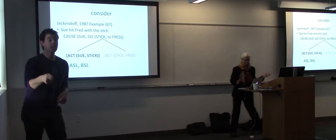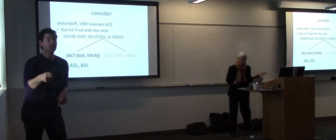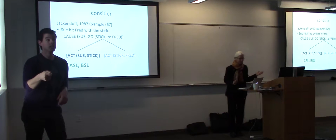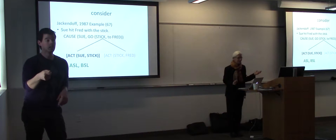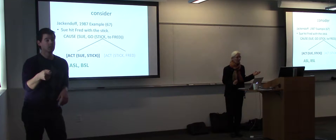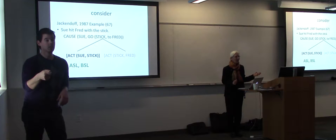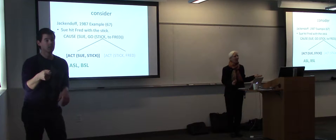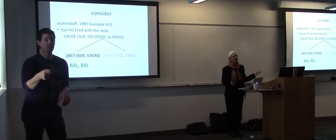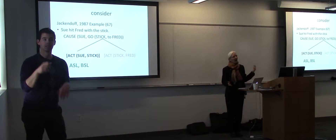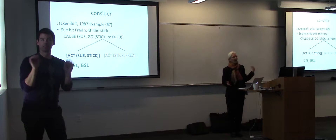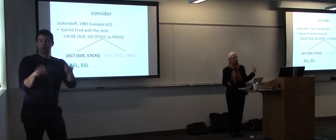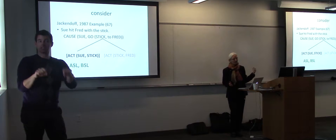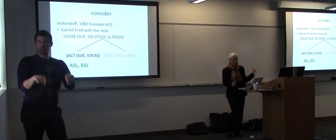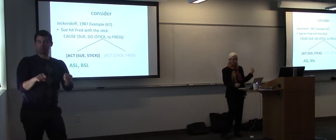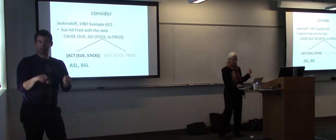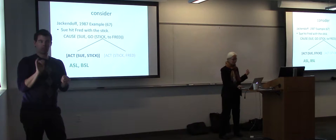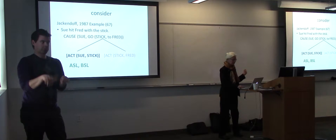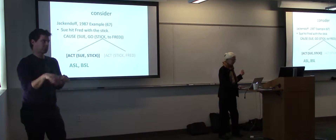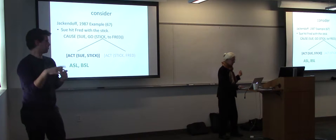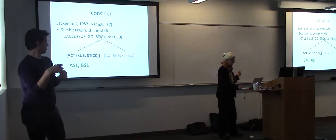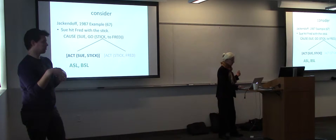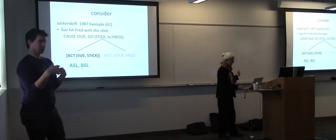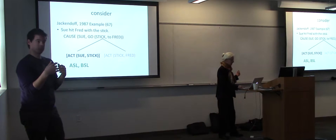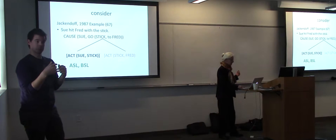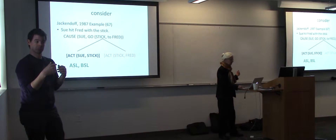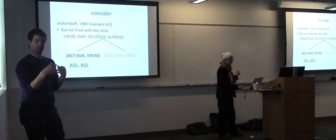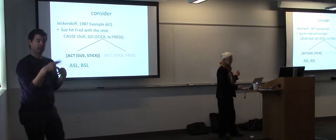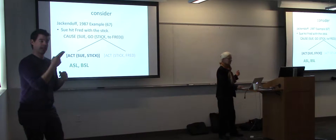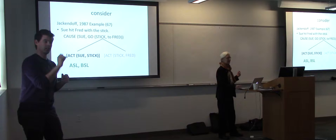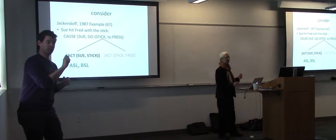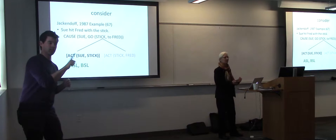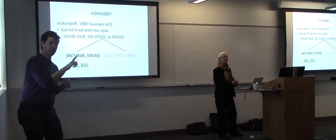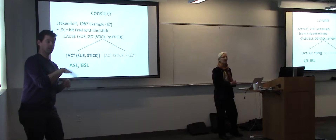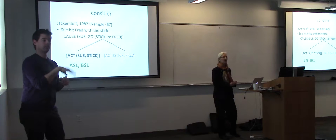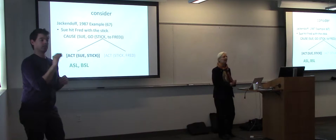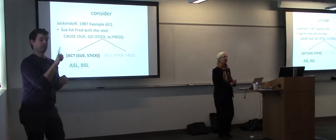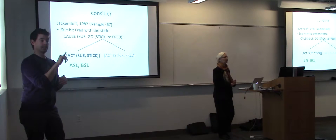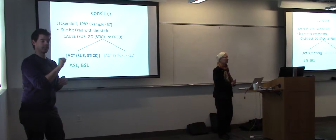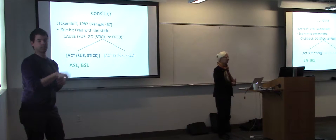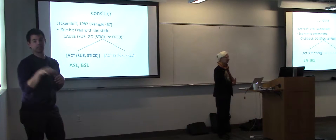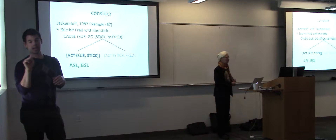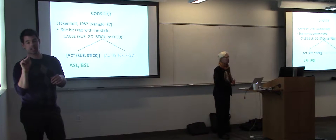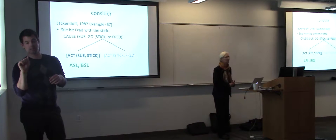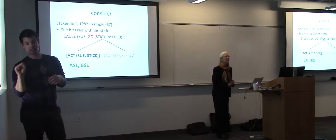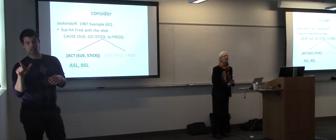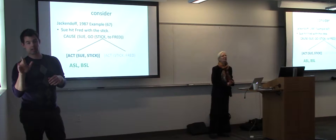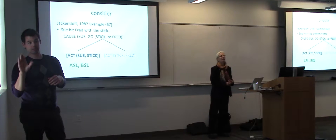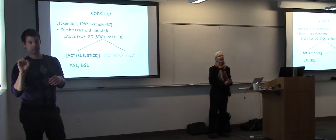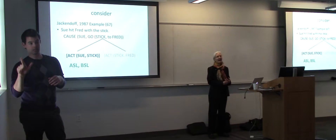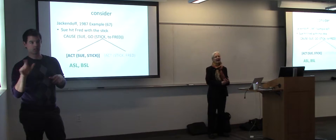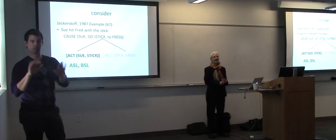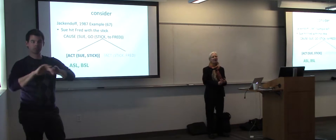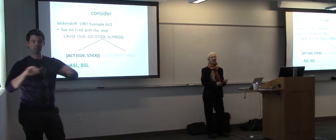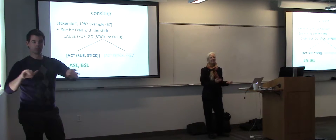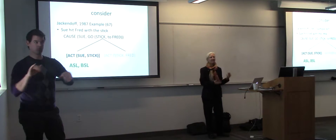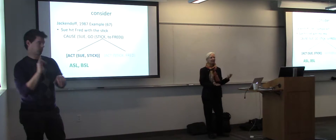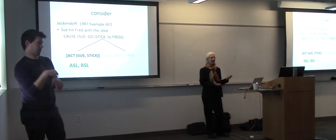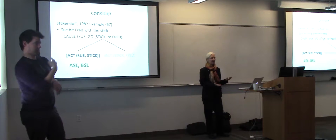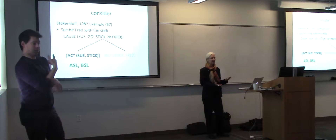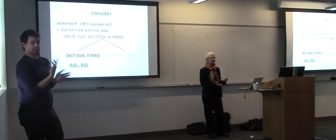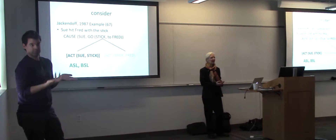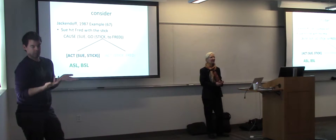possibility. And I've collected only a little bit of data so far, but I want to show you what I have on